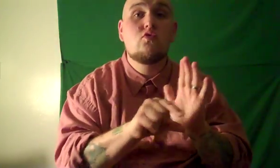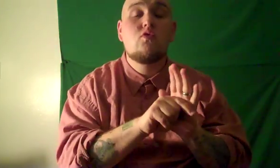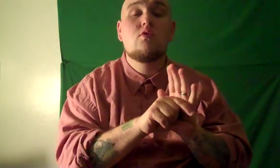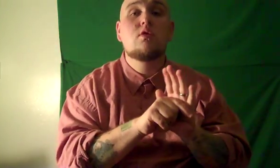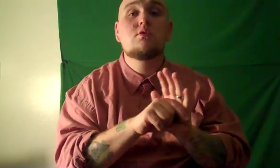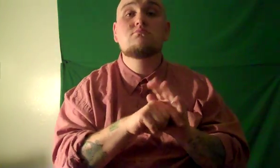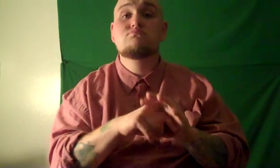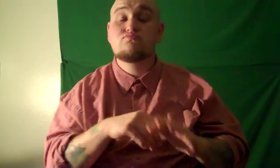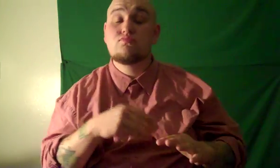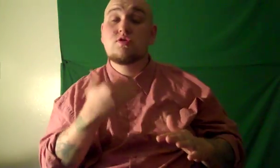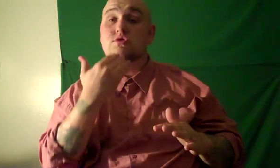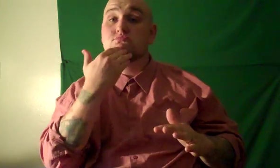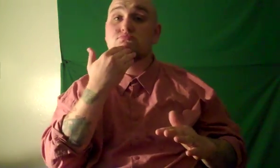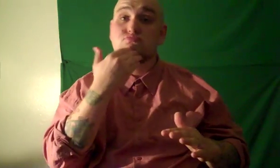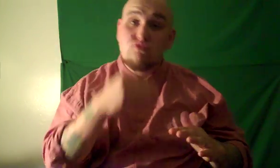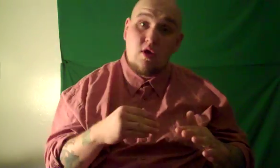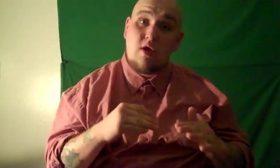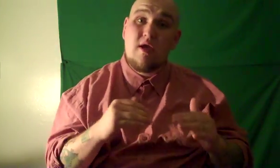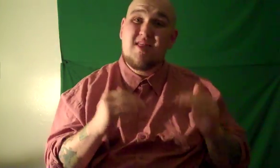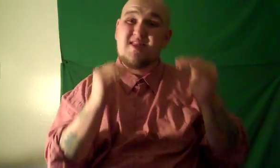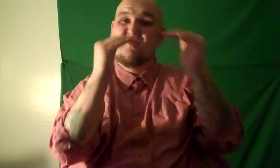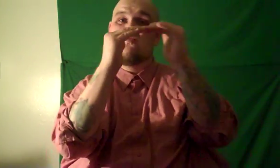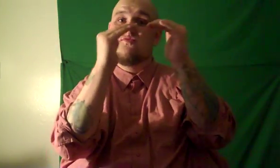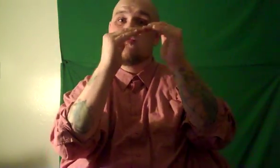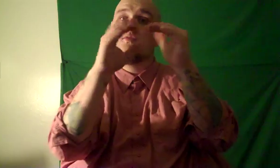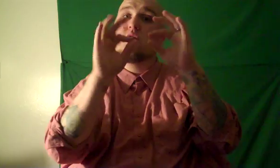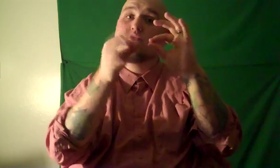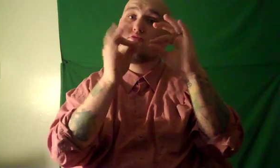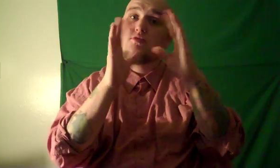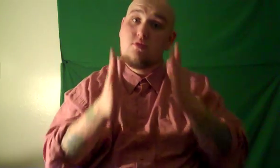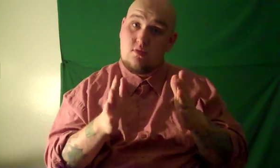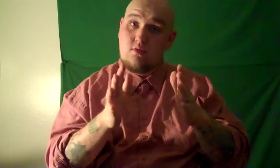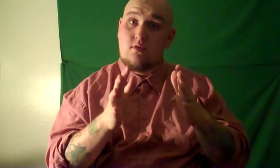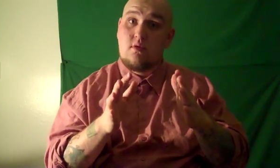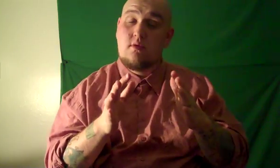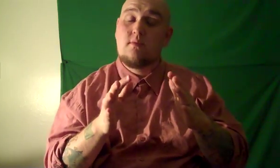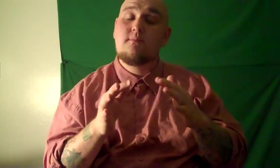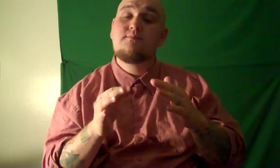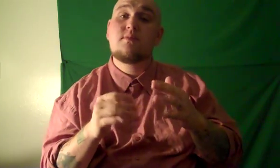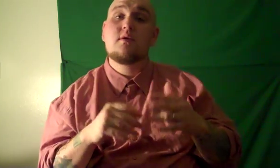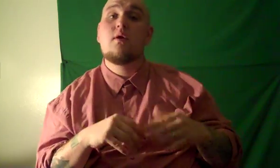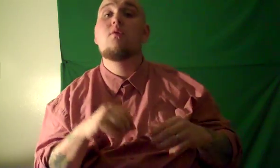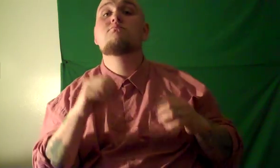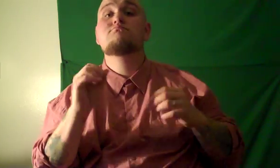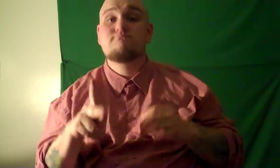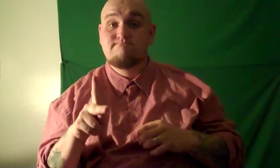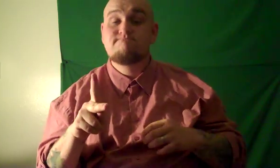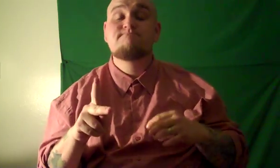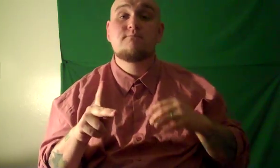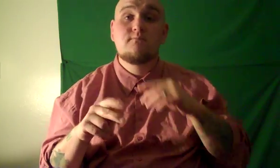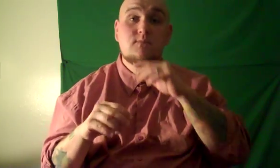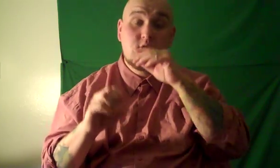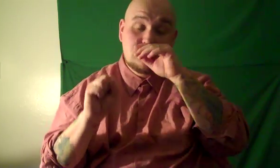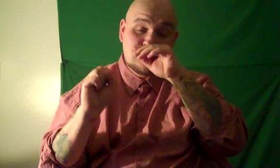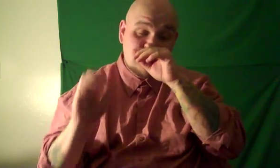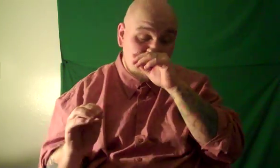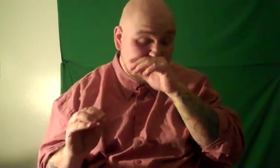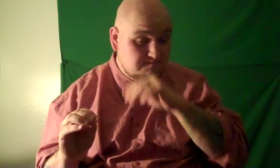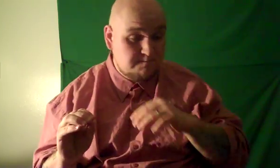interpreter on the interview and the performance portions of the test. Okay, so we don't have an exact score, a